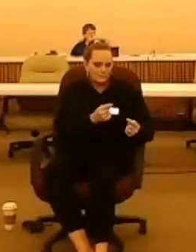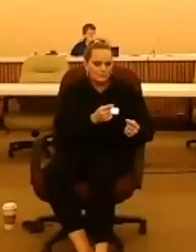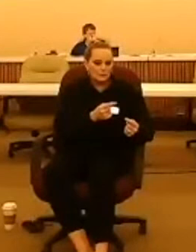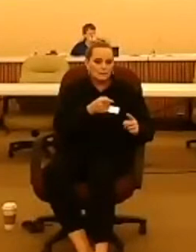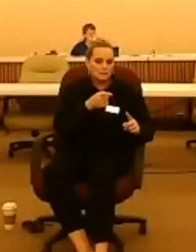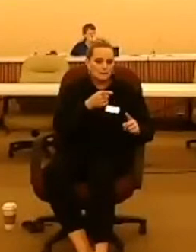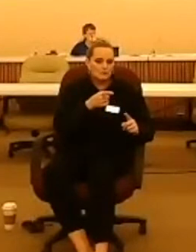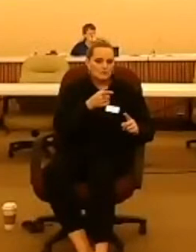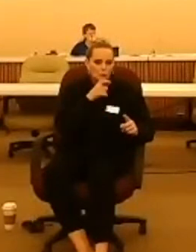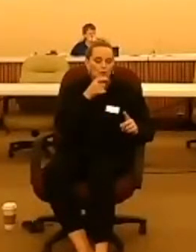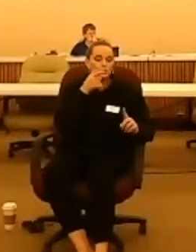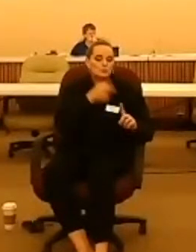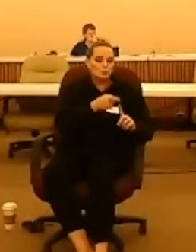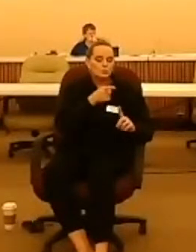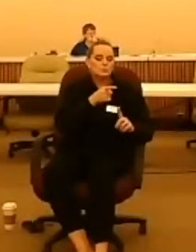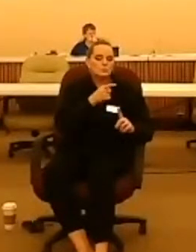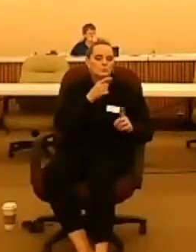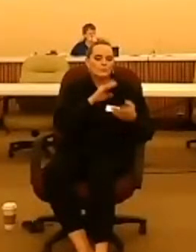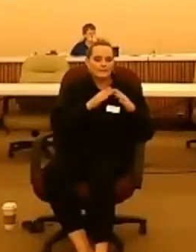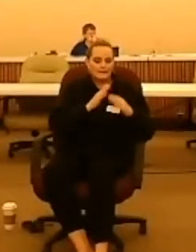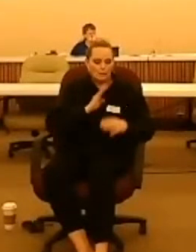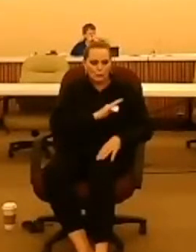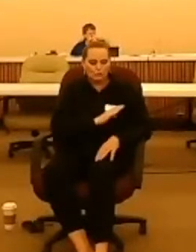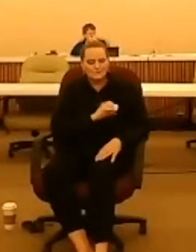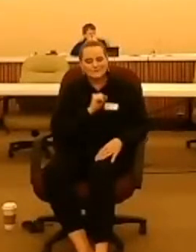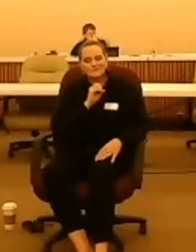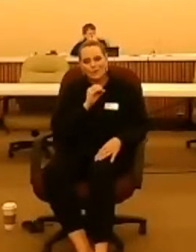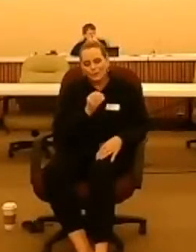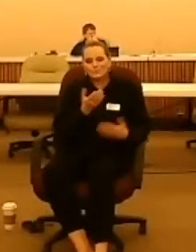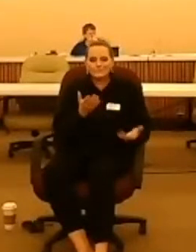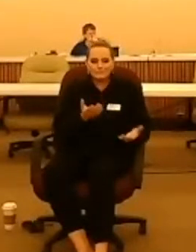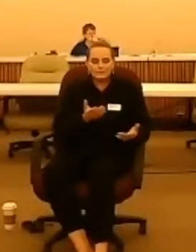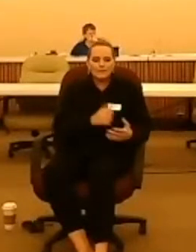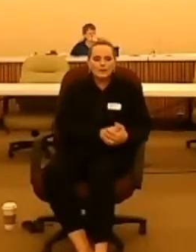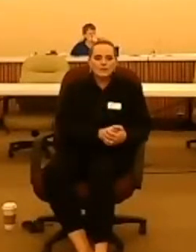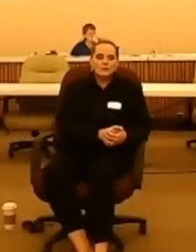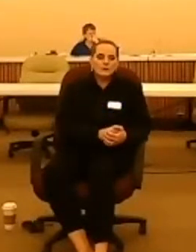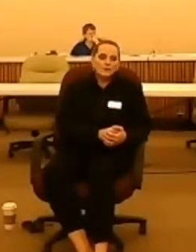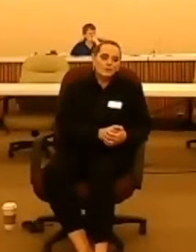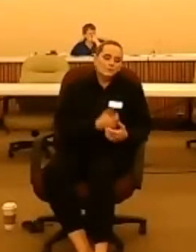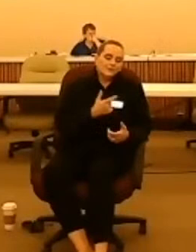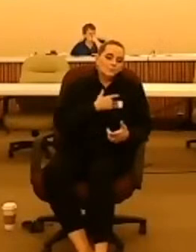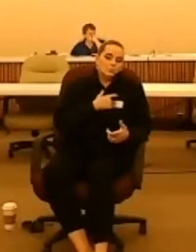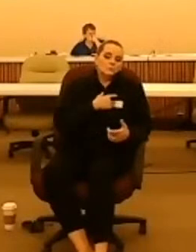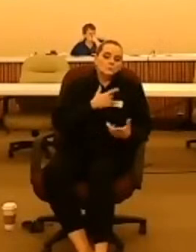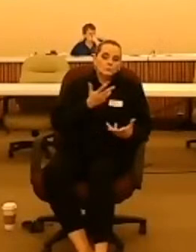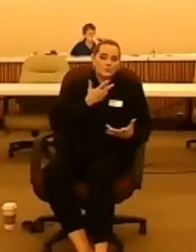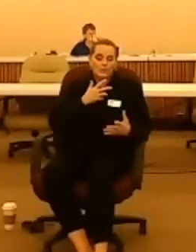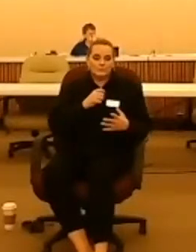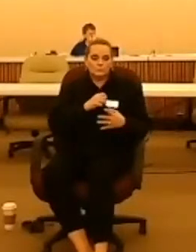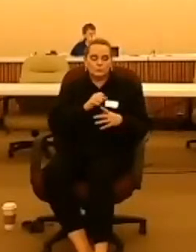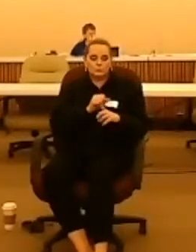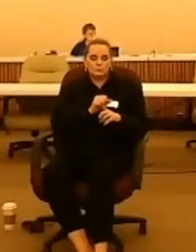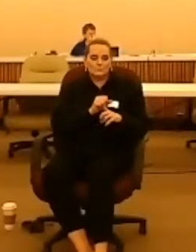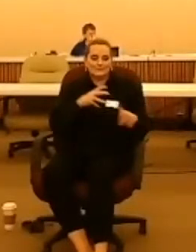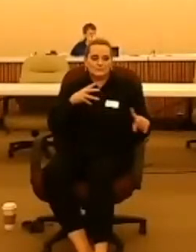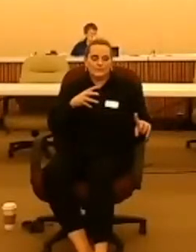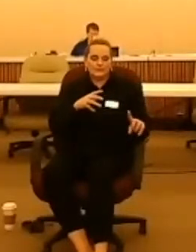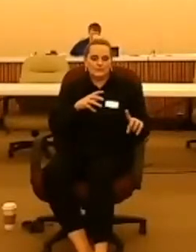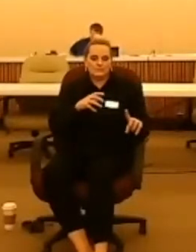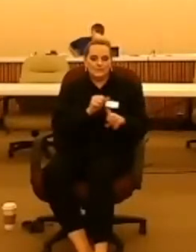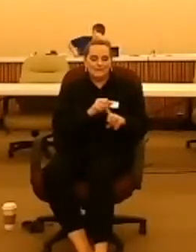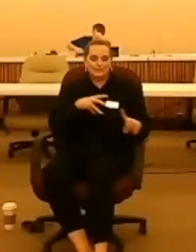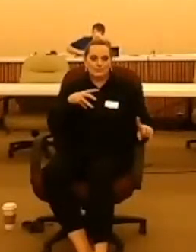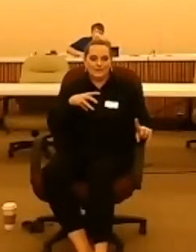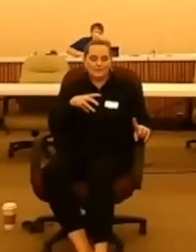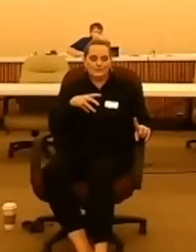town board. And so to the extent we want to expand its powers beyond being advisory to